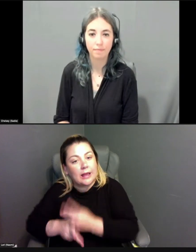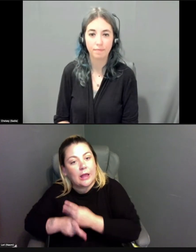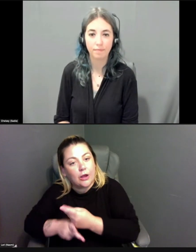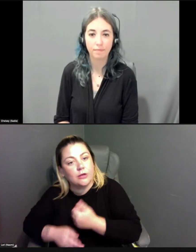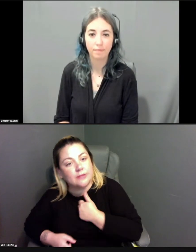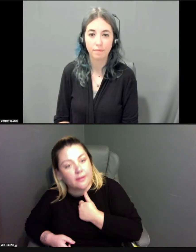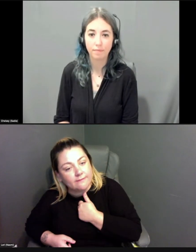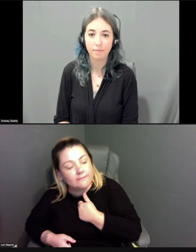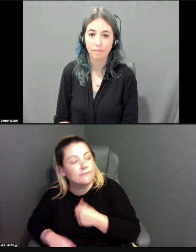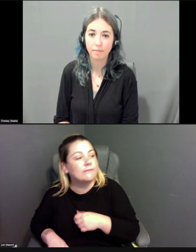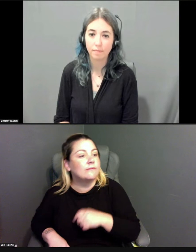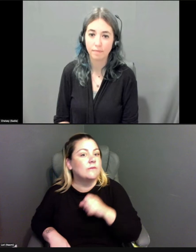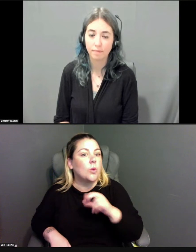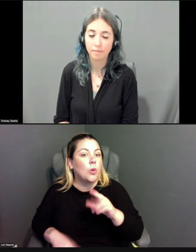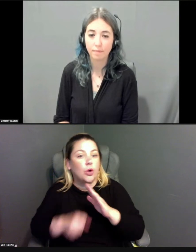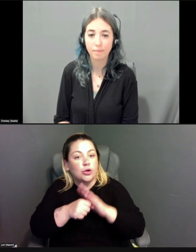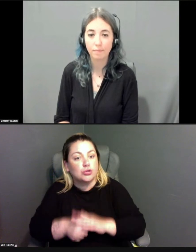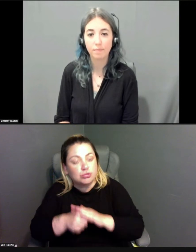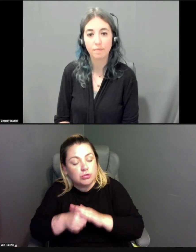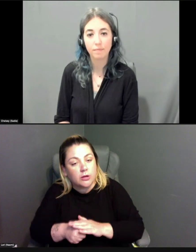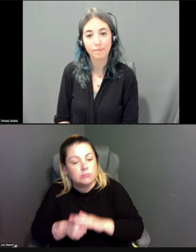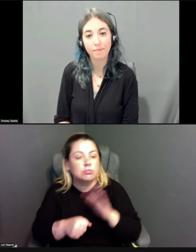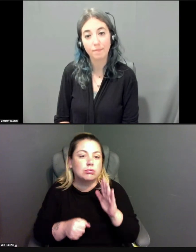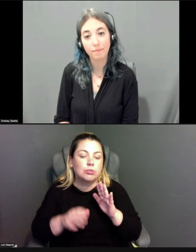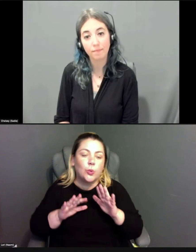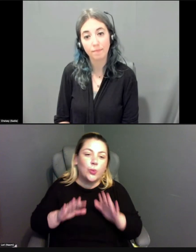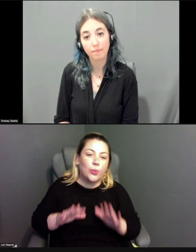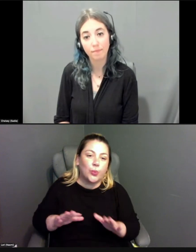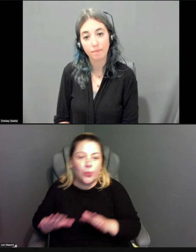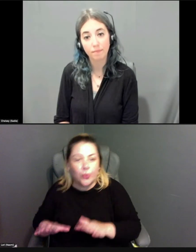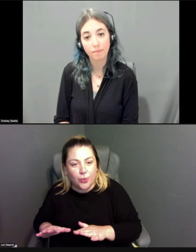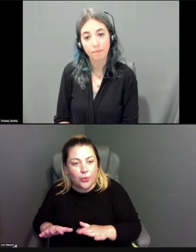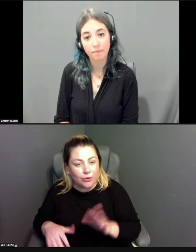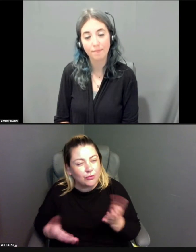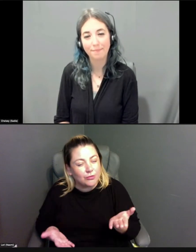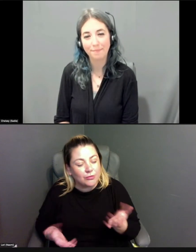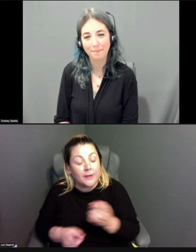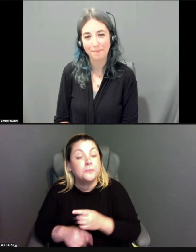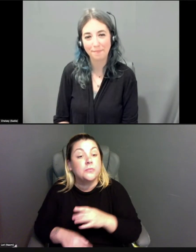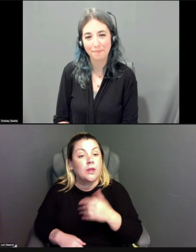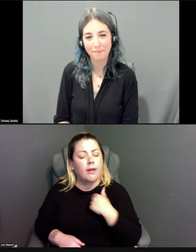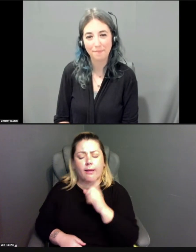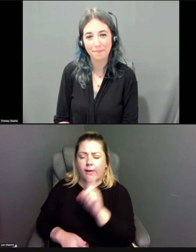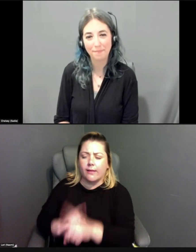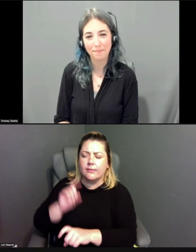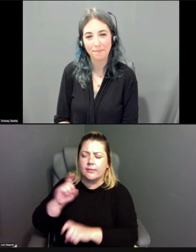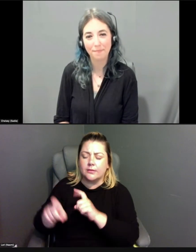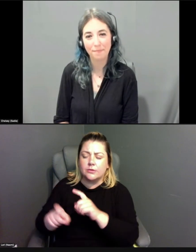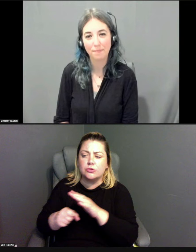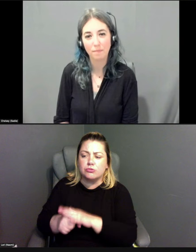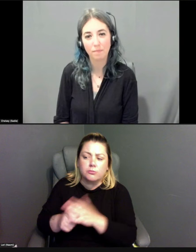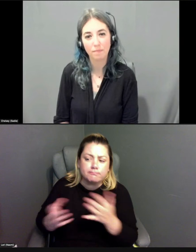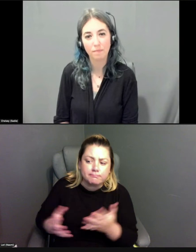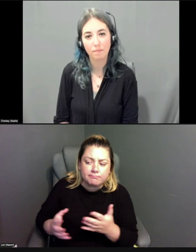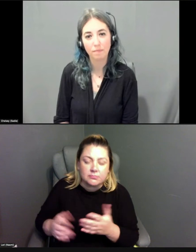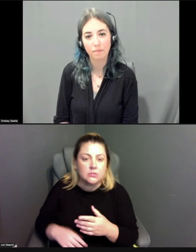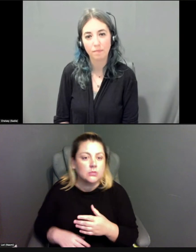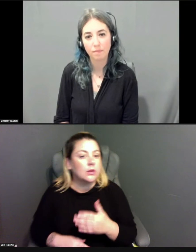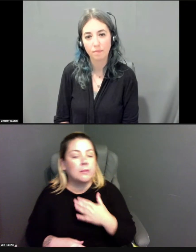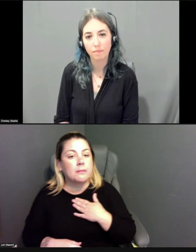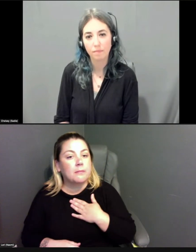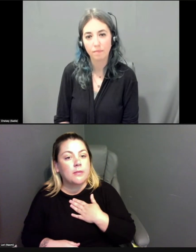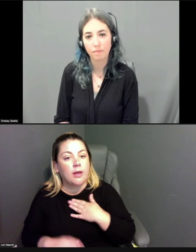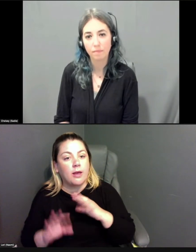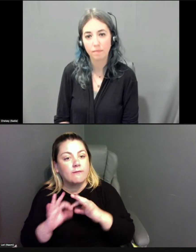they tell me things about how, one of the things that stresses them out the most is that their family doesn't clean up after